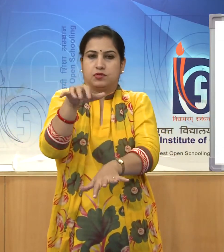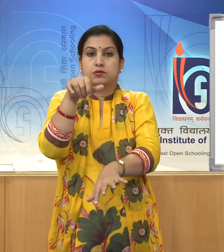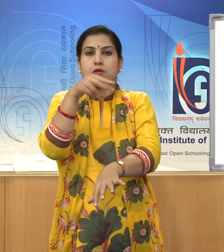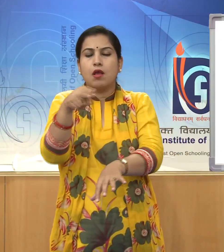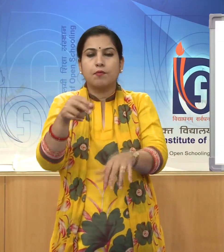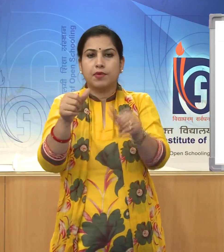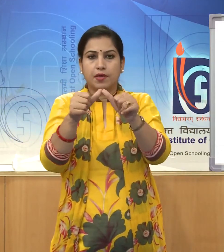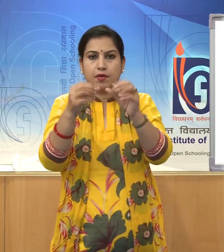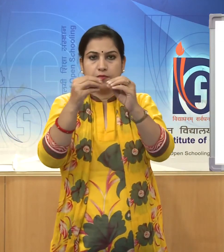abstract art.